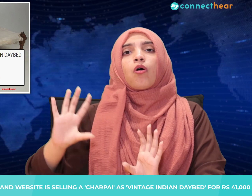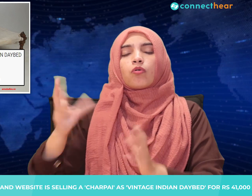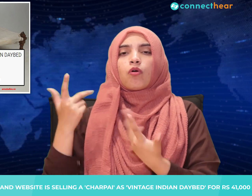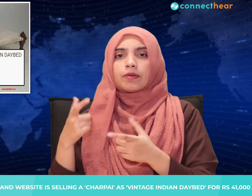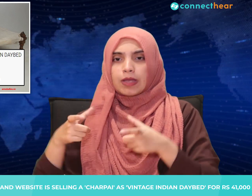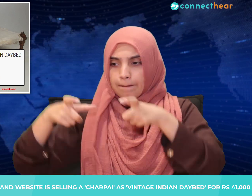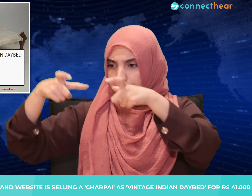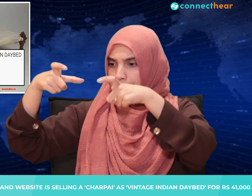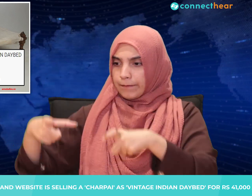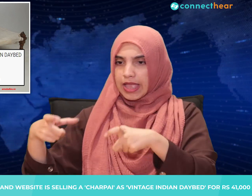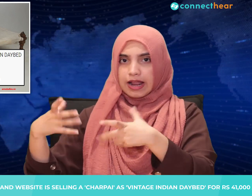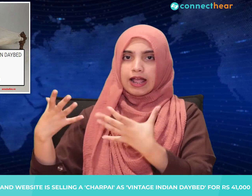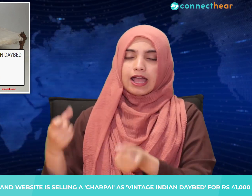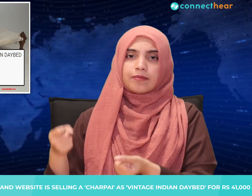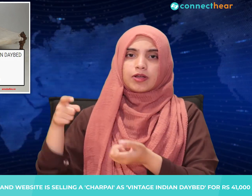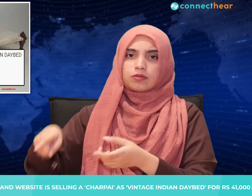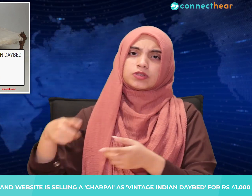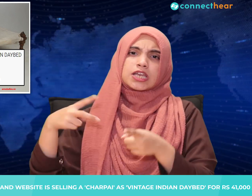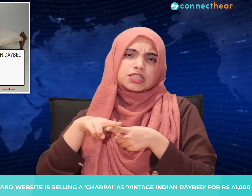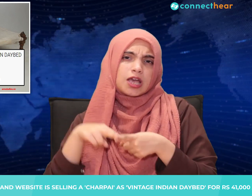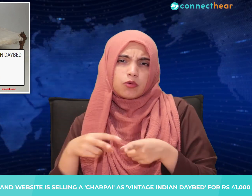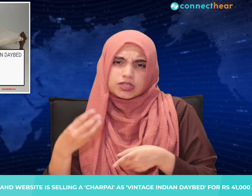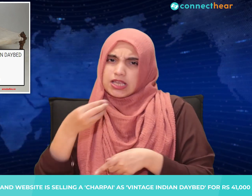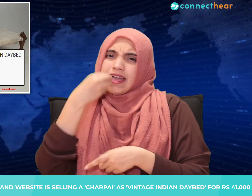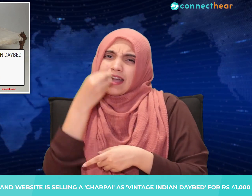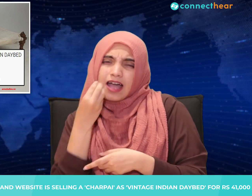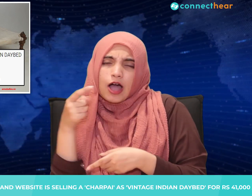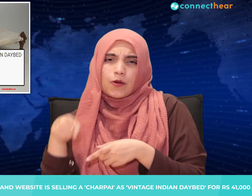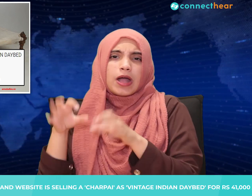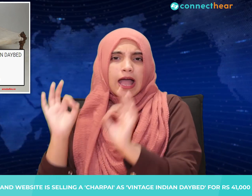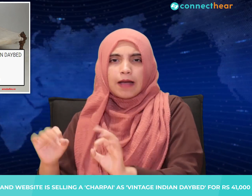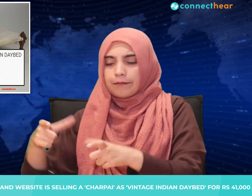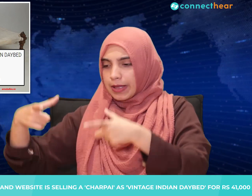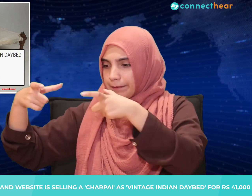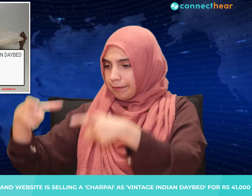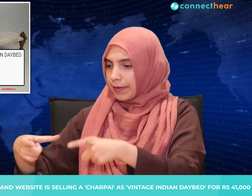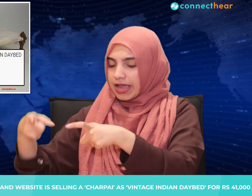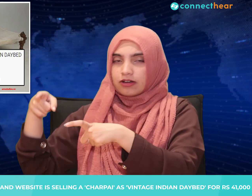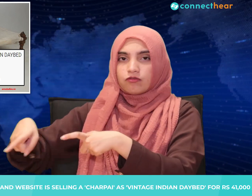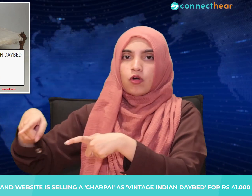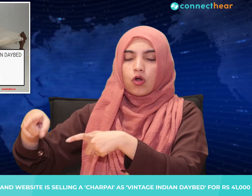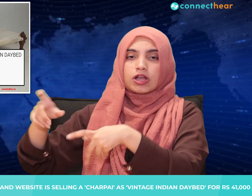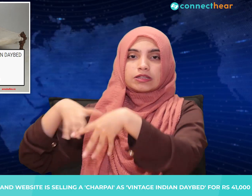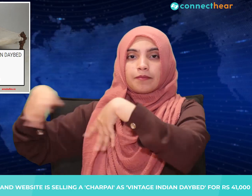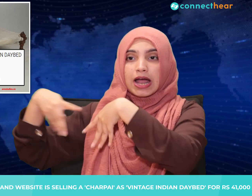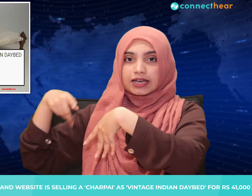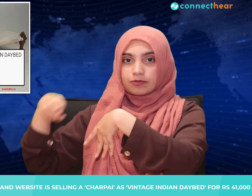mithai wala gives you your samosa and chutney in. The same plate which you buy from your local